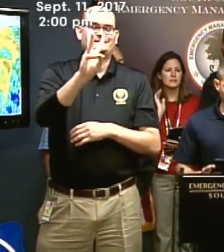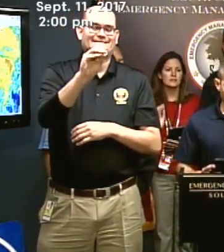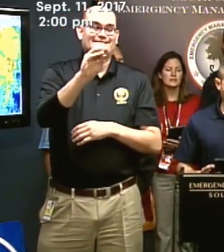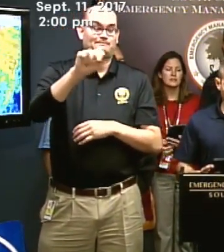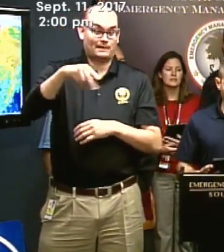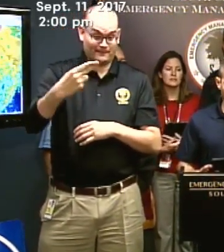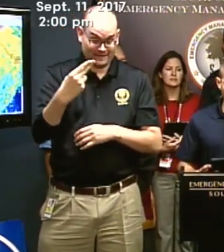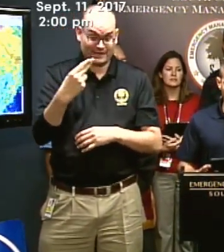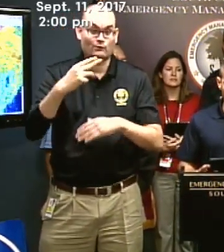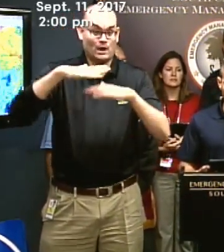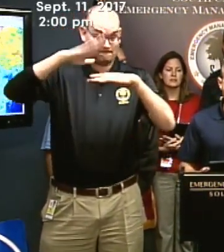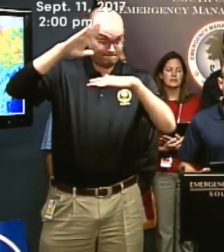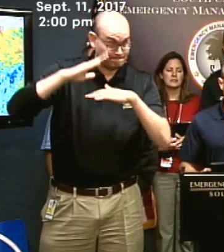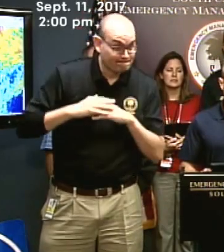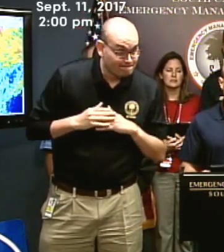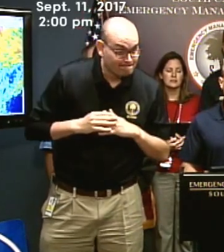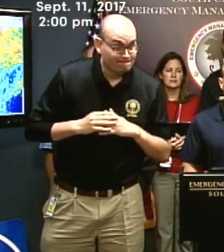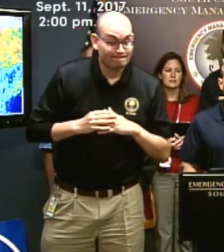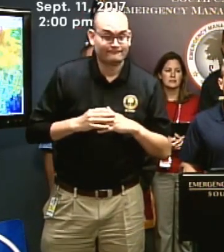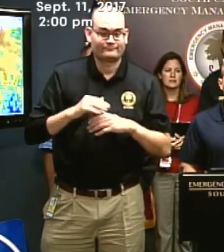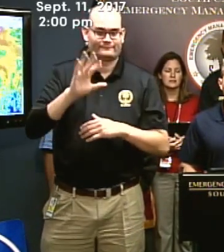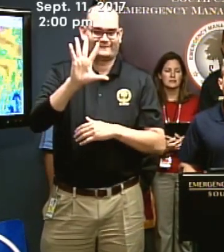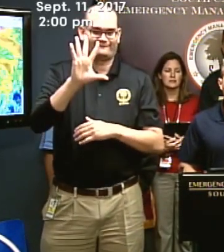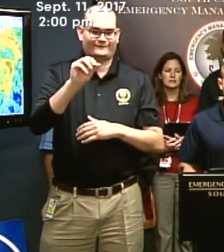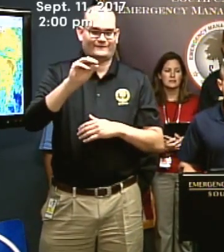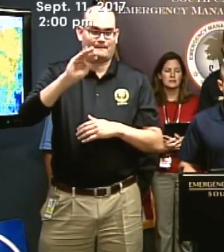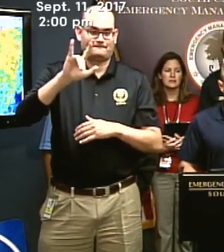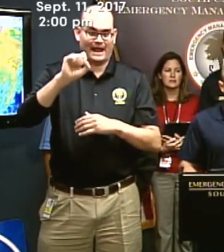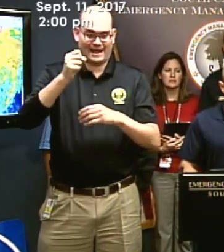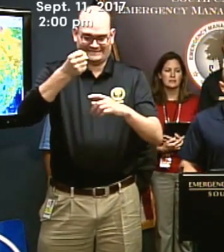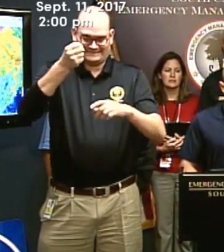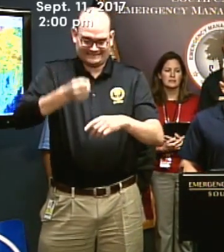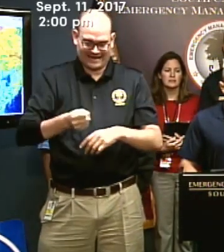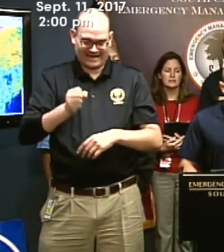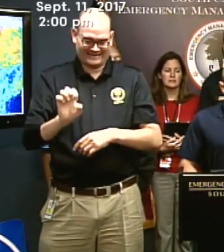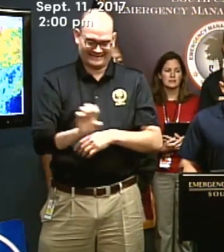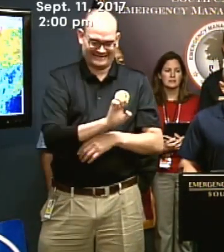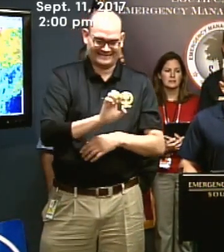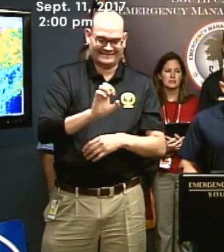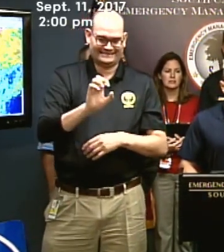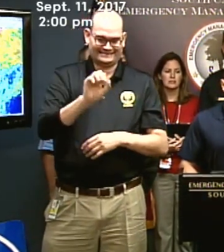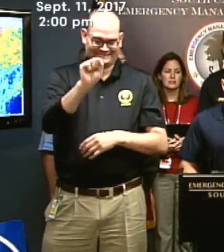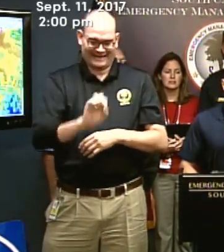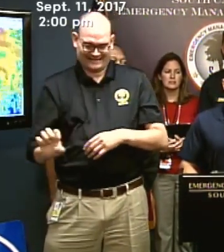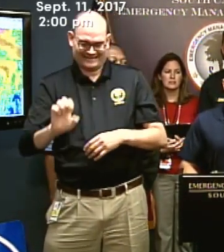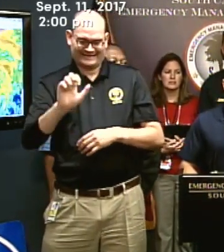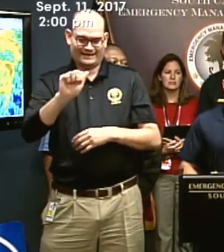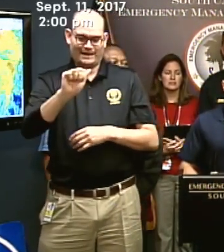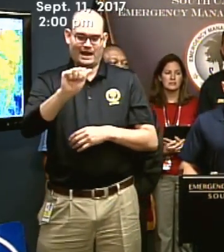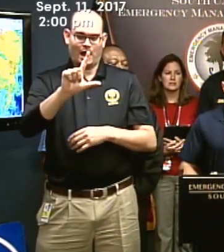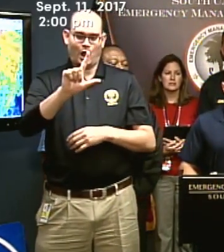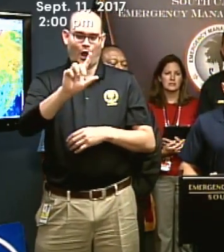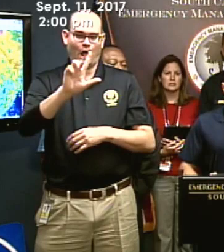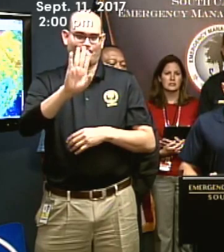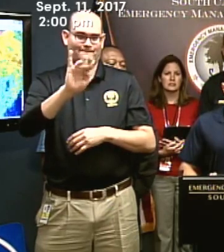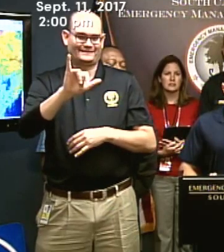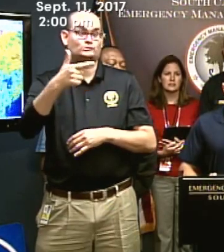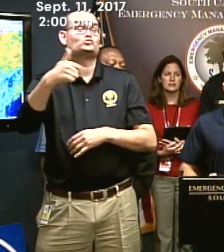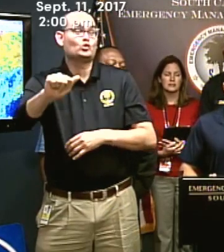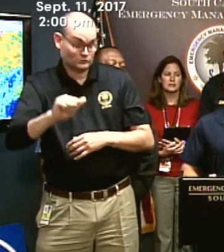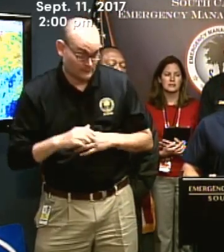It was located about 50 miles south-southeast of Albany, Georgia. The tropical storm force winds now